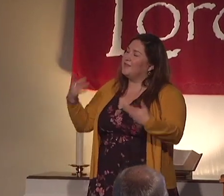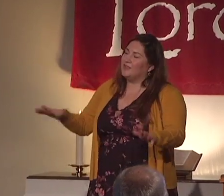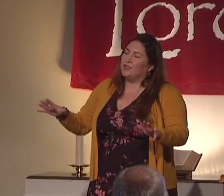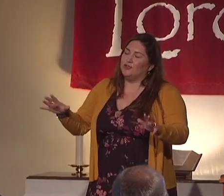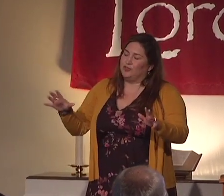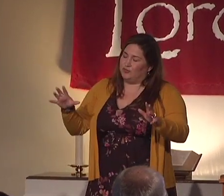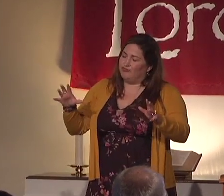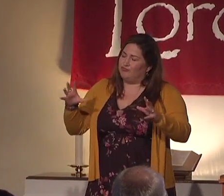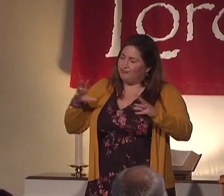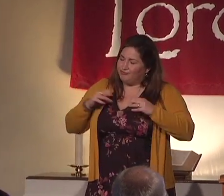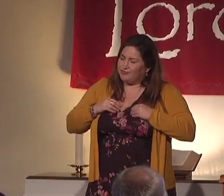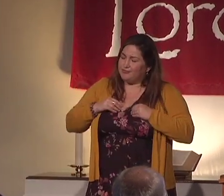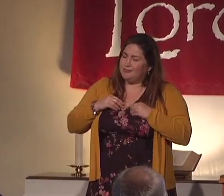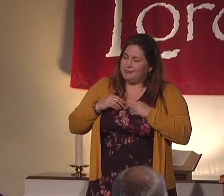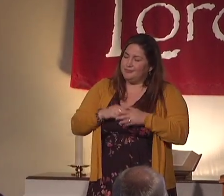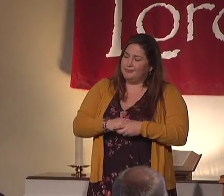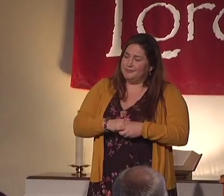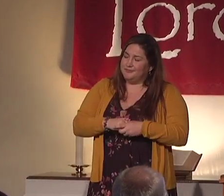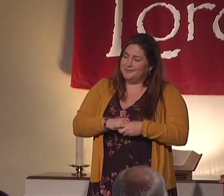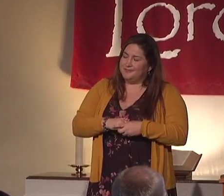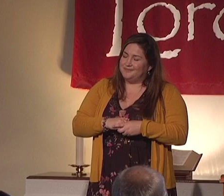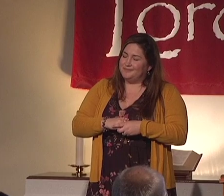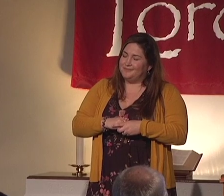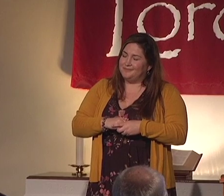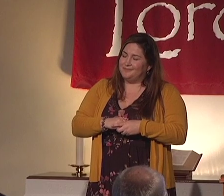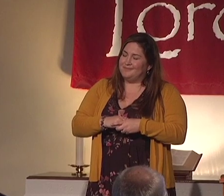On the cross, it was done.